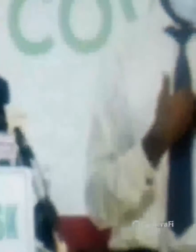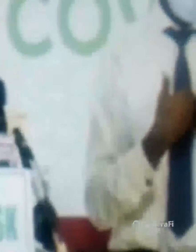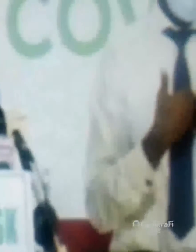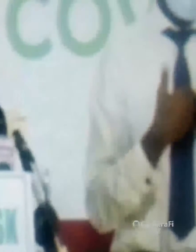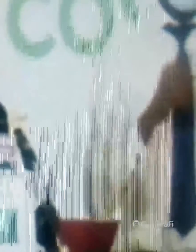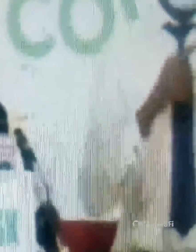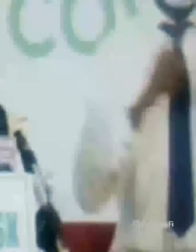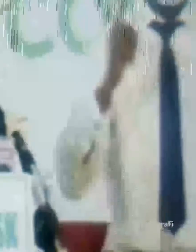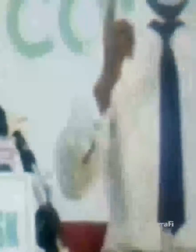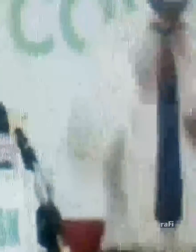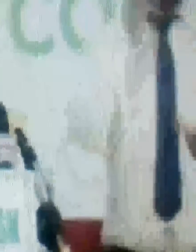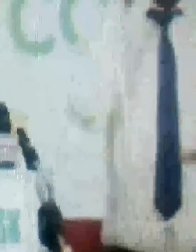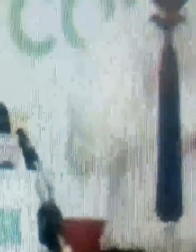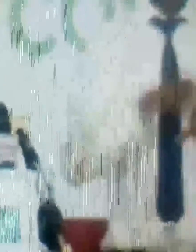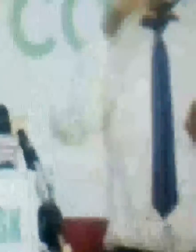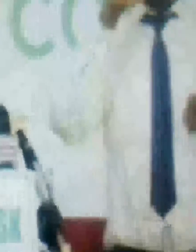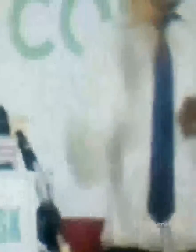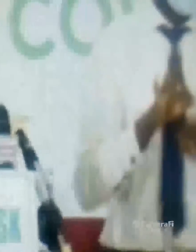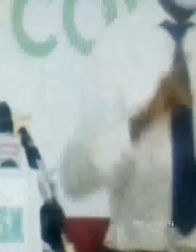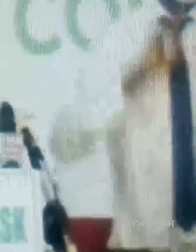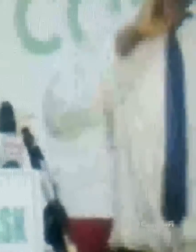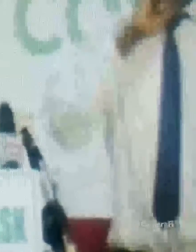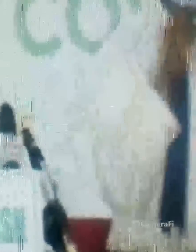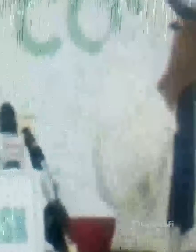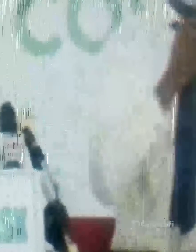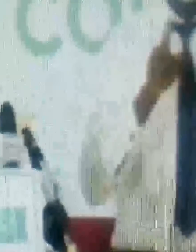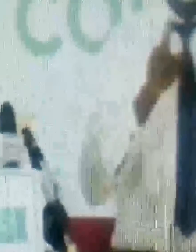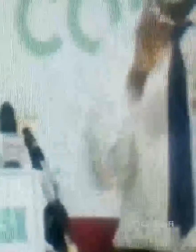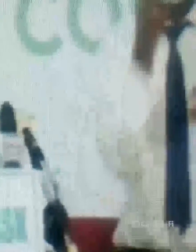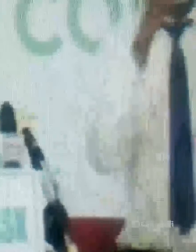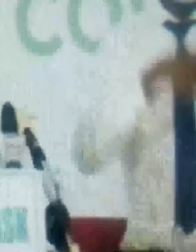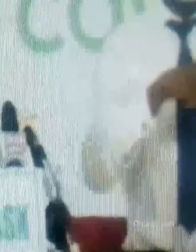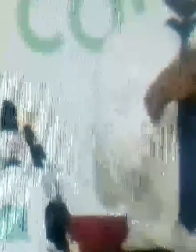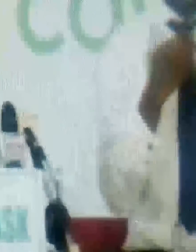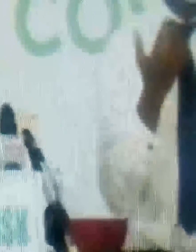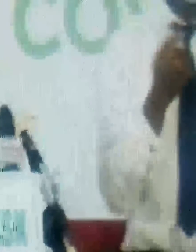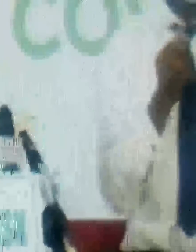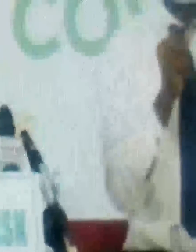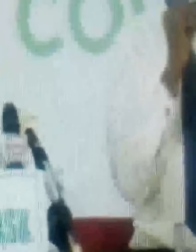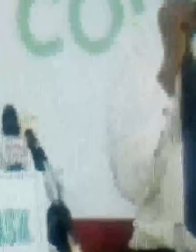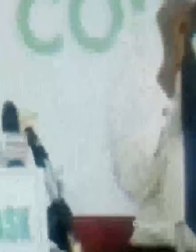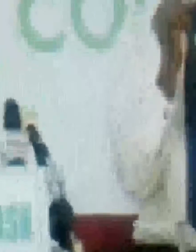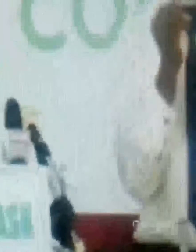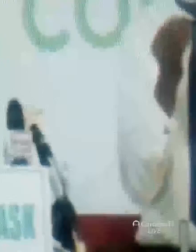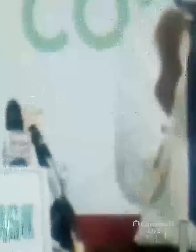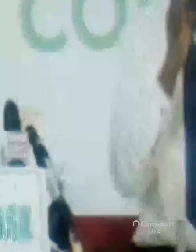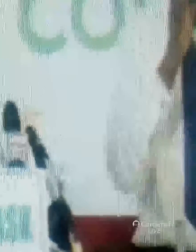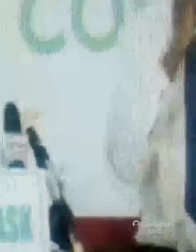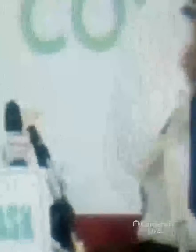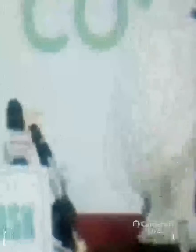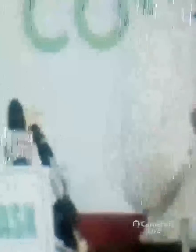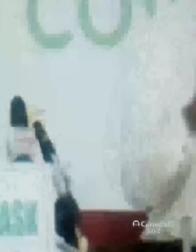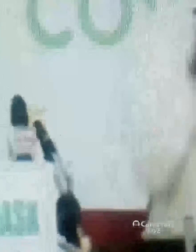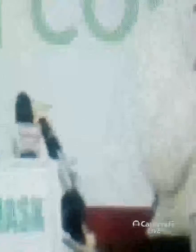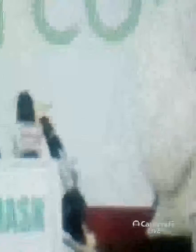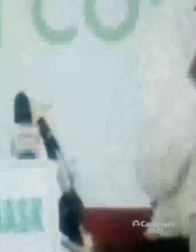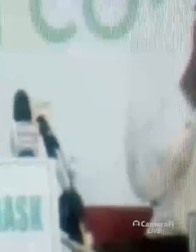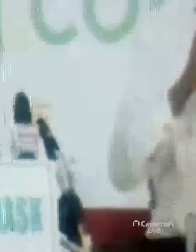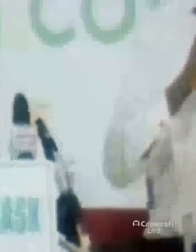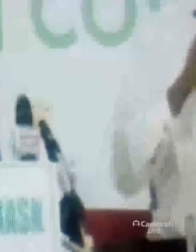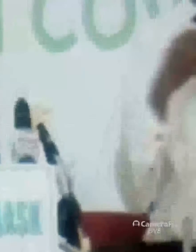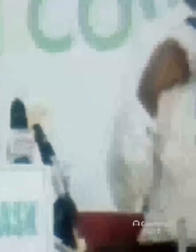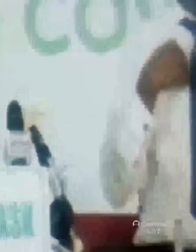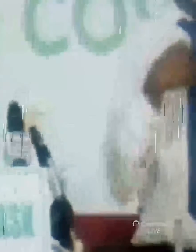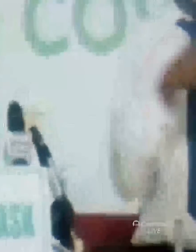one. It's also been shown that it's likely that natural immunity for this virus wanes over time.